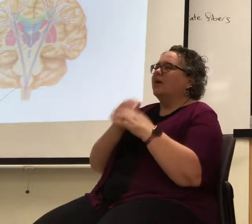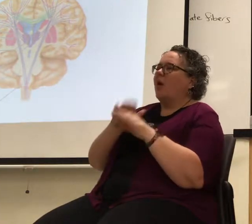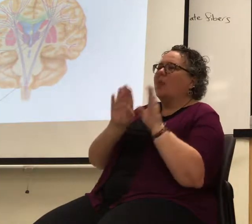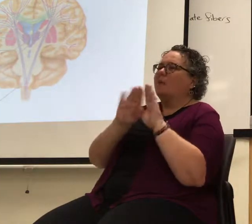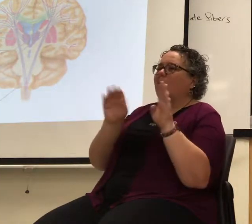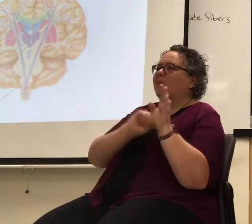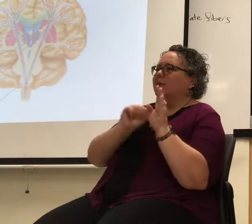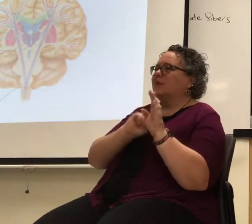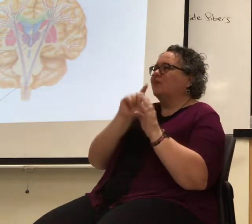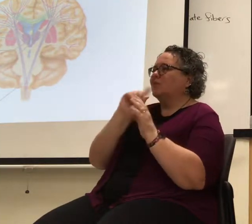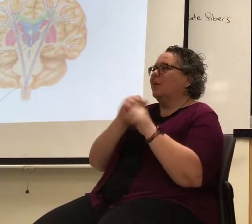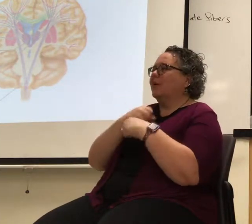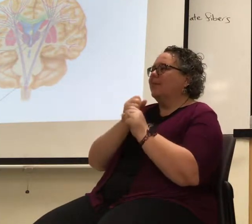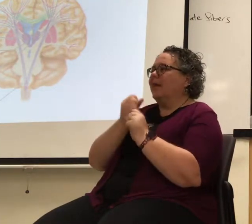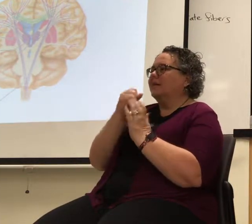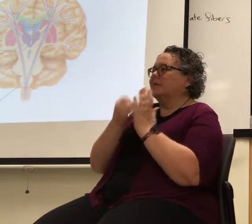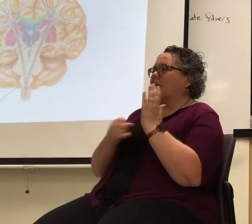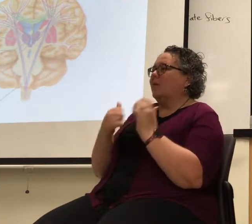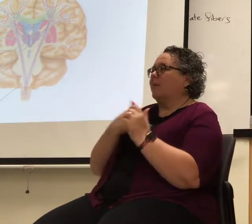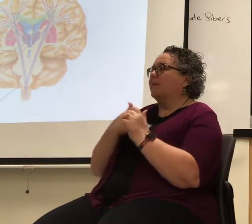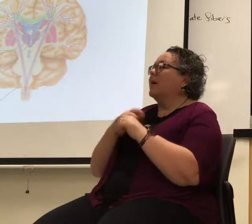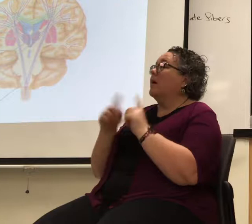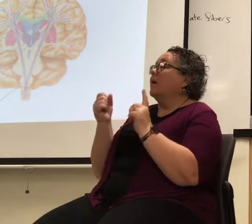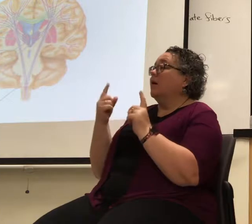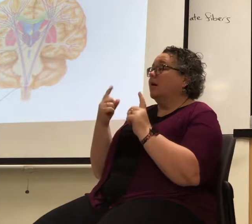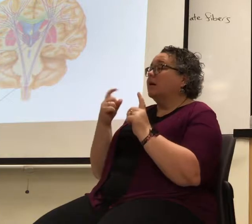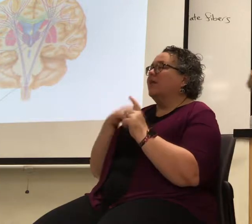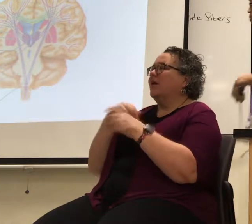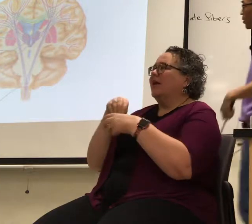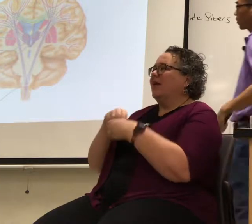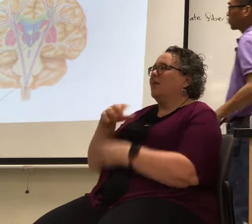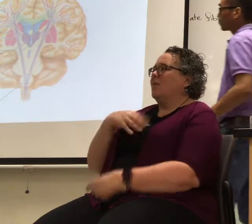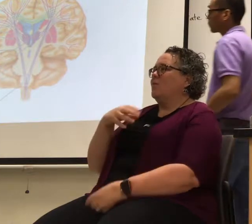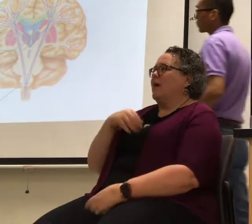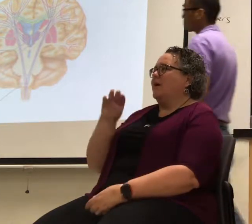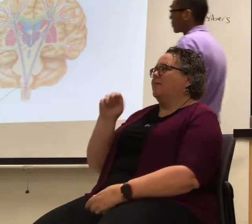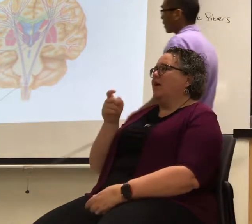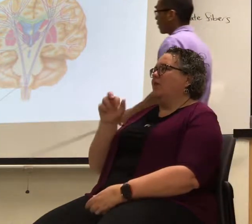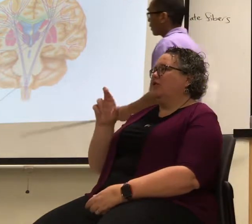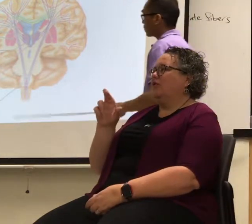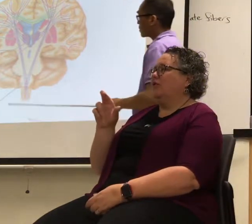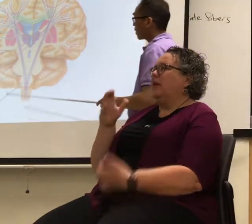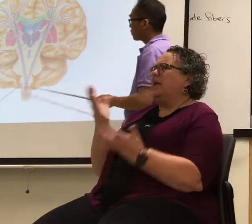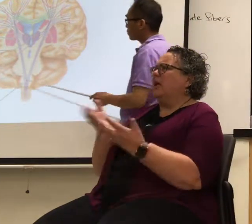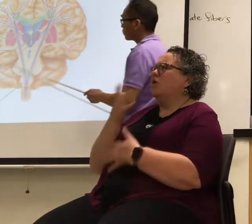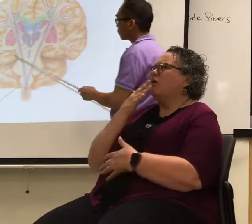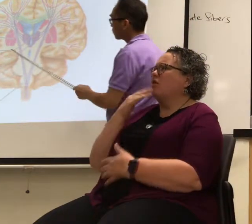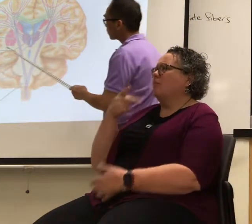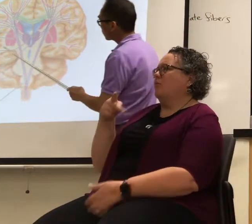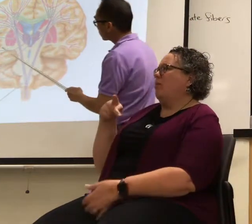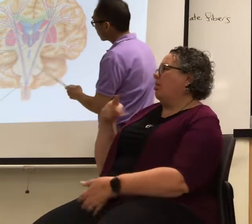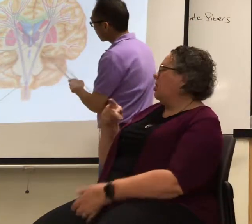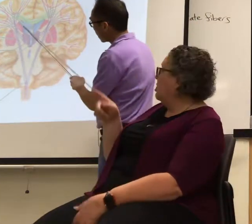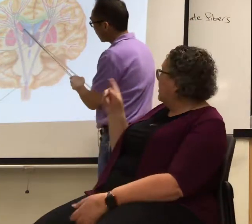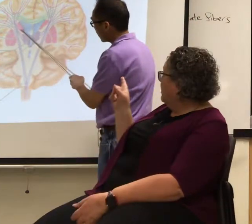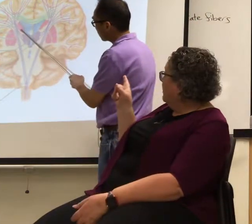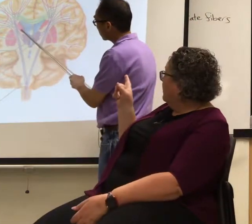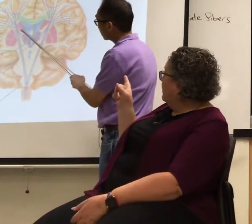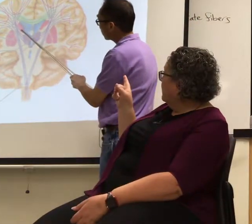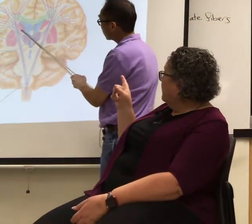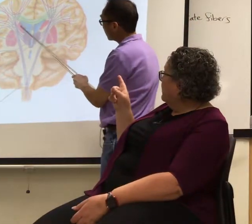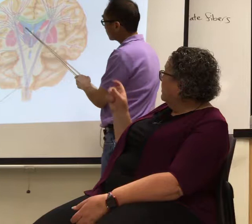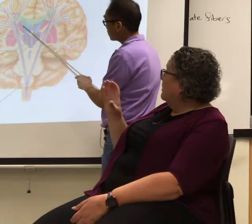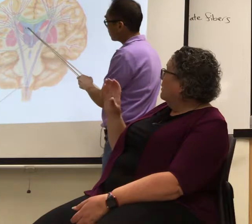chalkboard so I can make a diagram out of it. But they're in the white matter. The color purple here. Here's